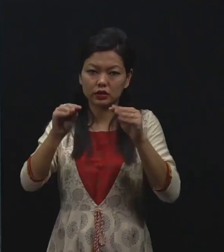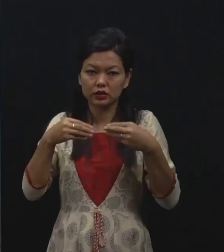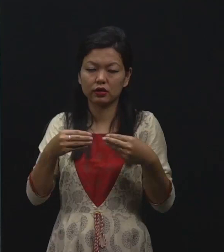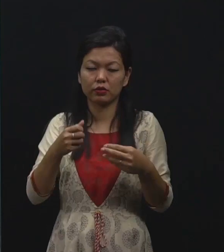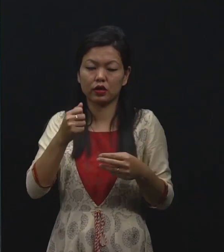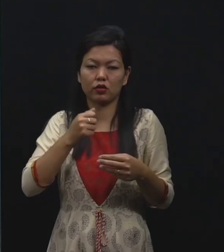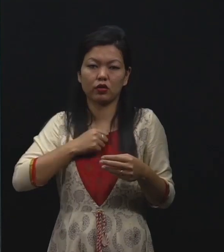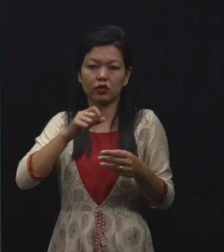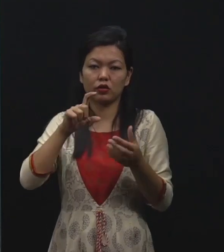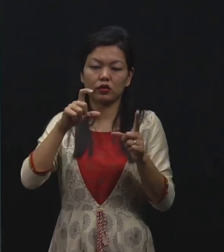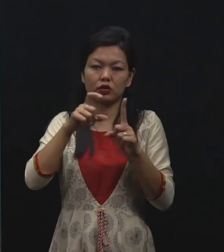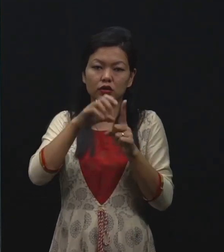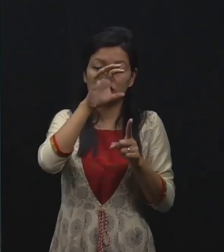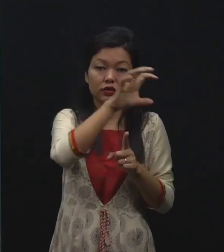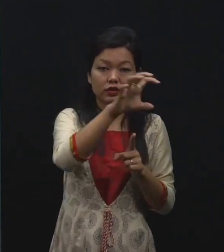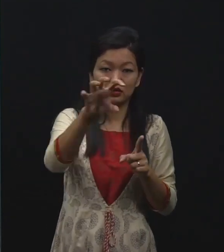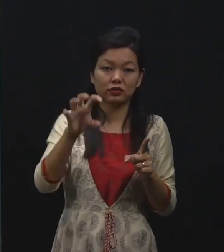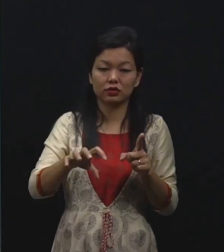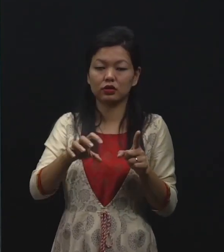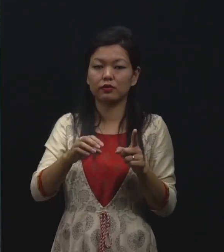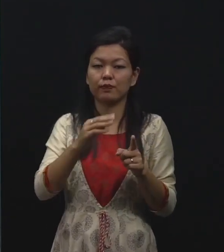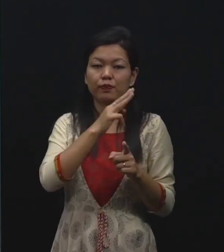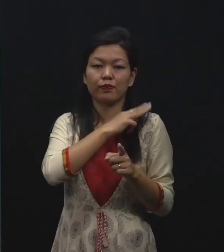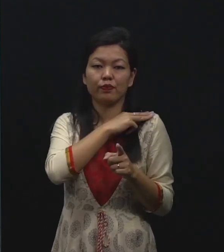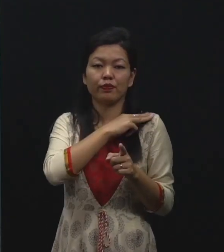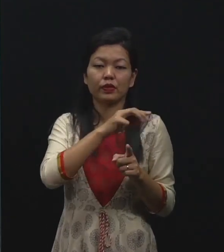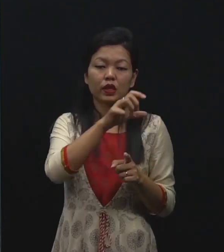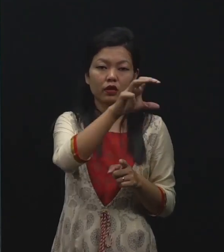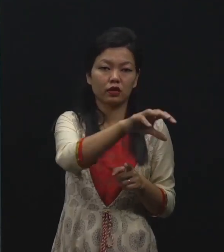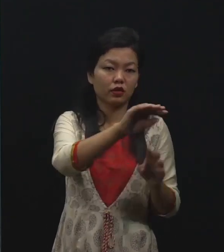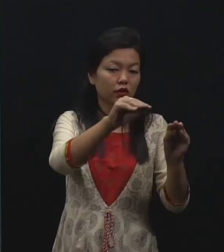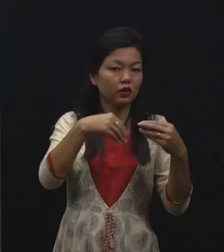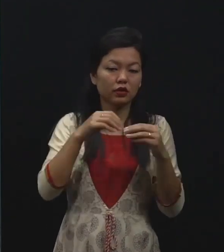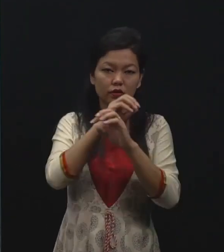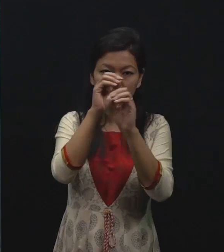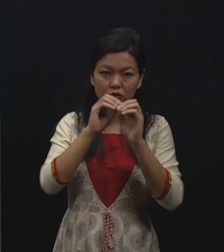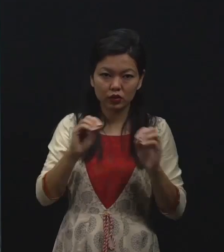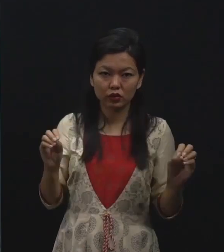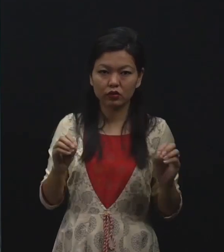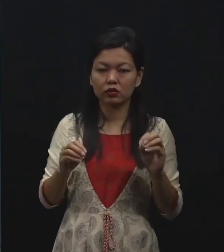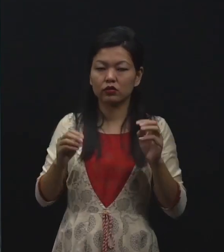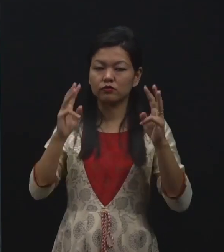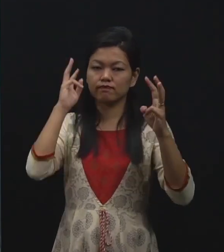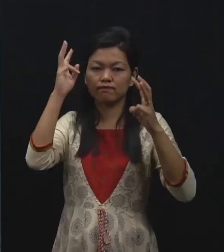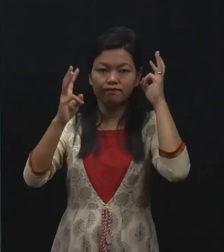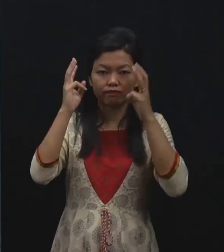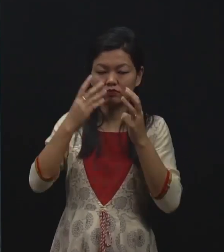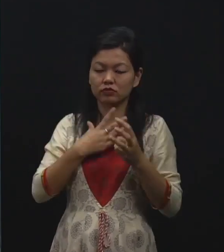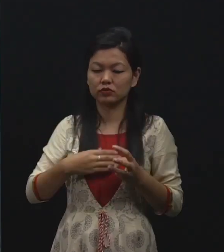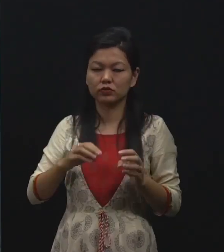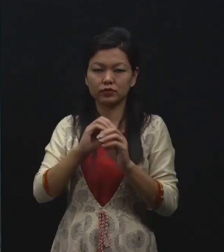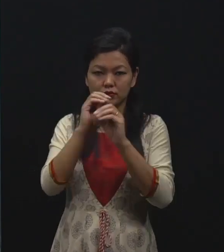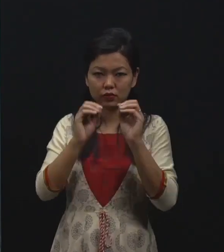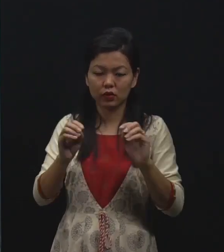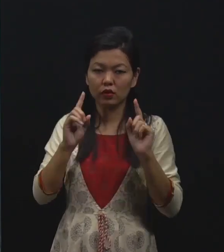can also go and take help from the Supreme Court. Okay, so it doesn't mean that our cases or our any report will